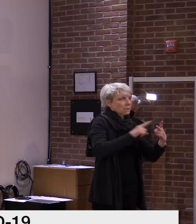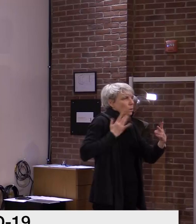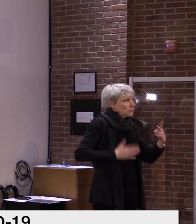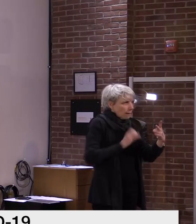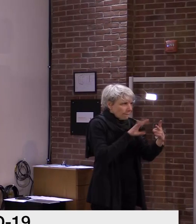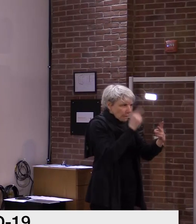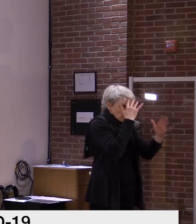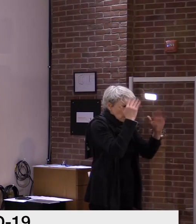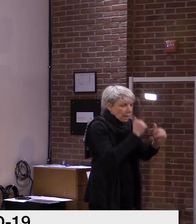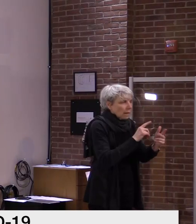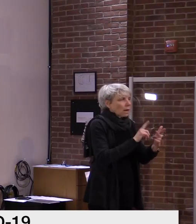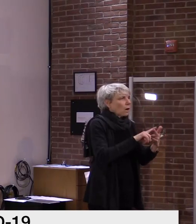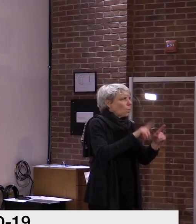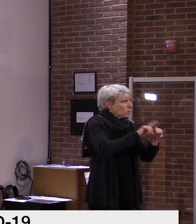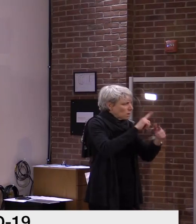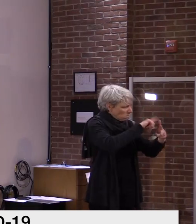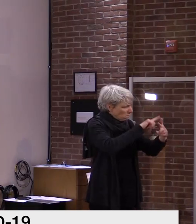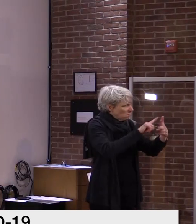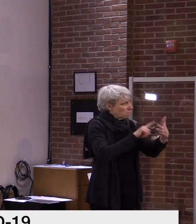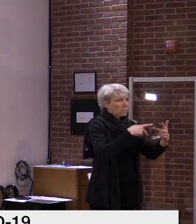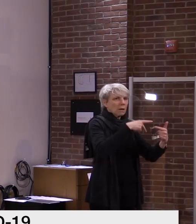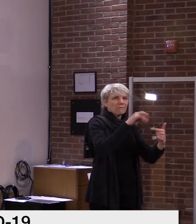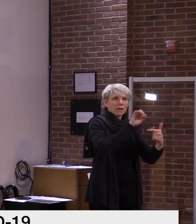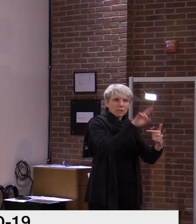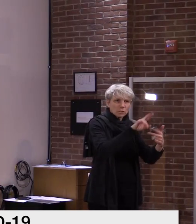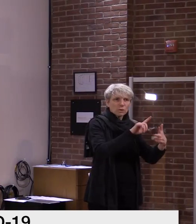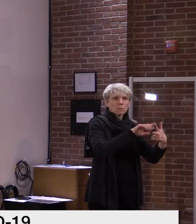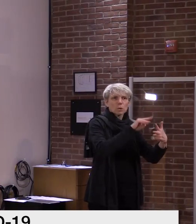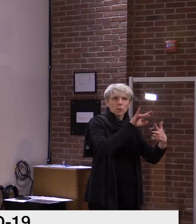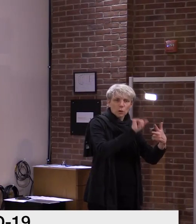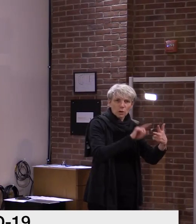more. The same goes for parents of